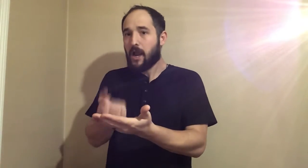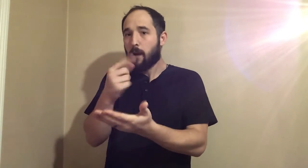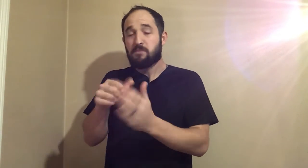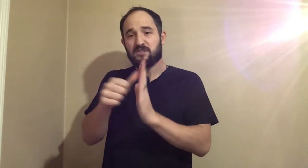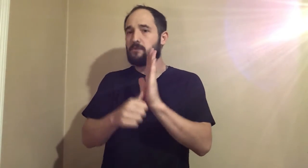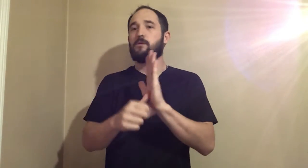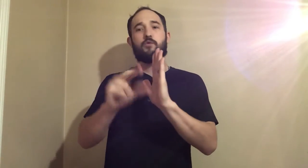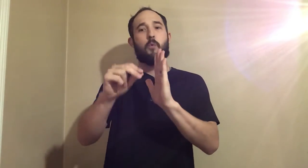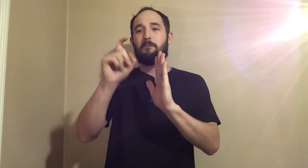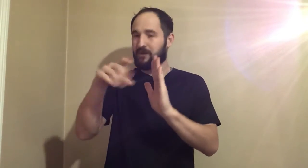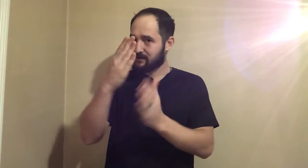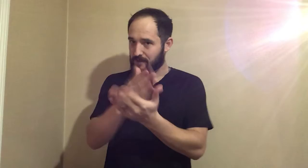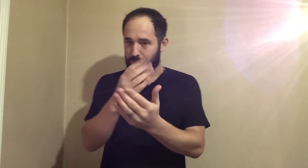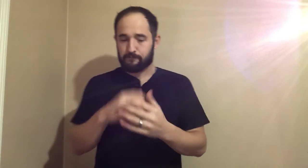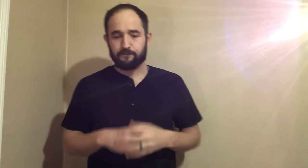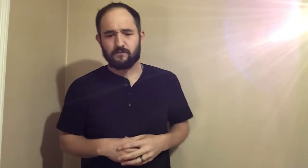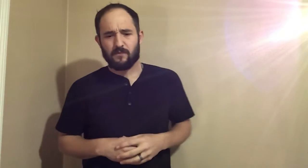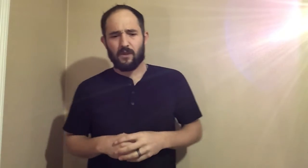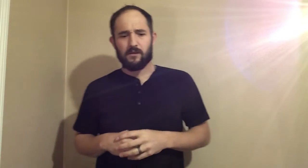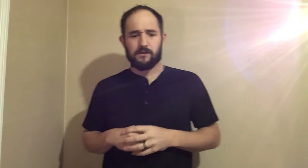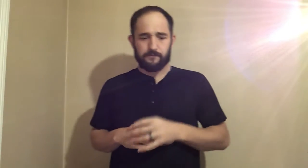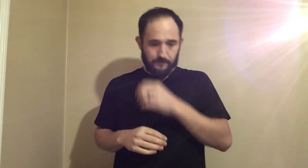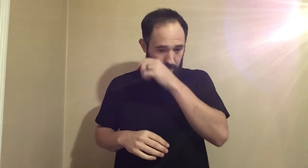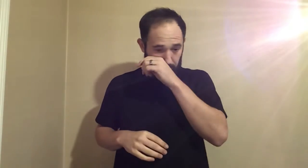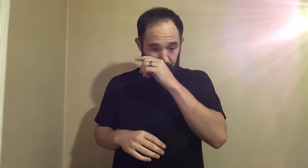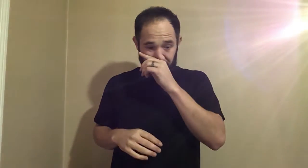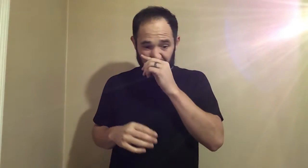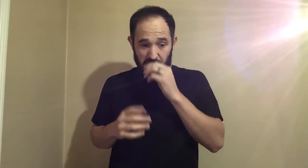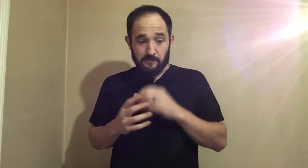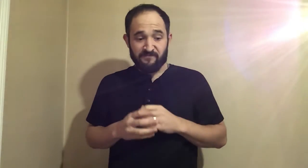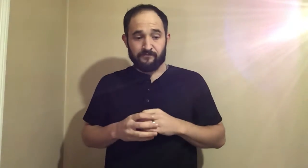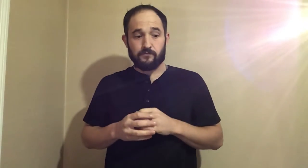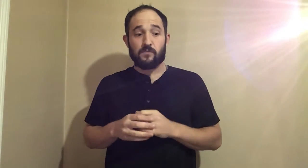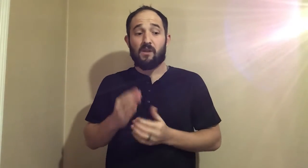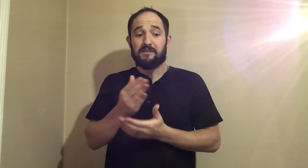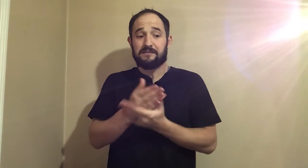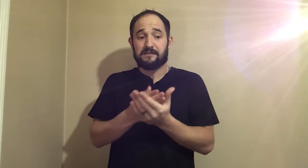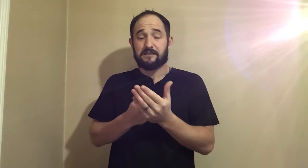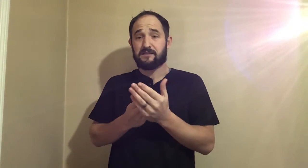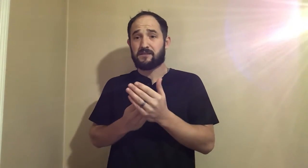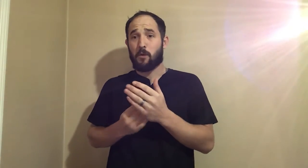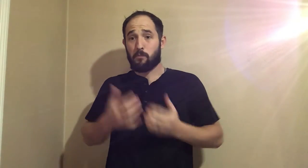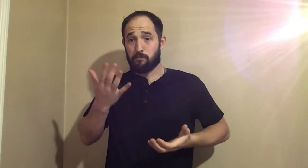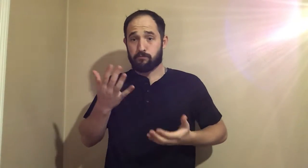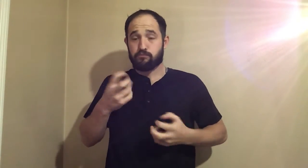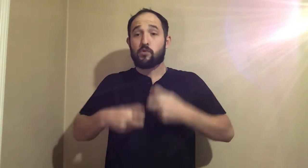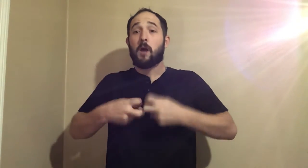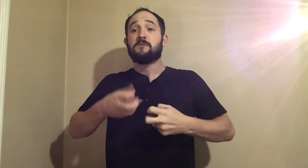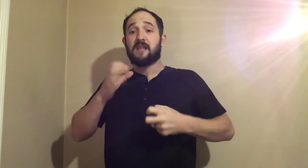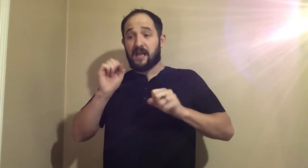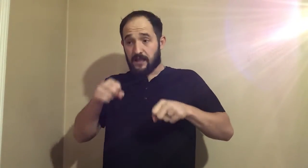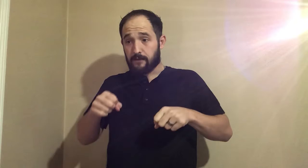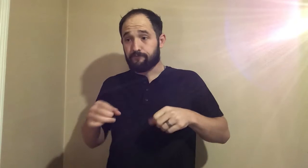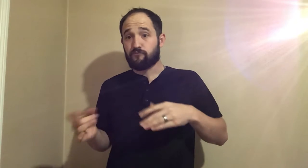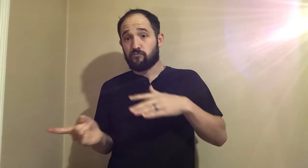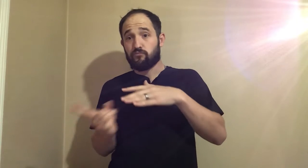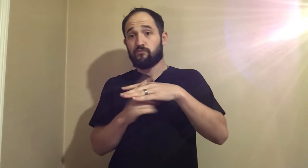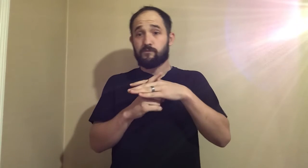So there are some side effects that come with taking oral opioids, so I hope you're thinking about all those side effects